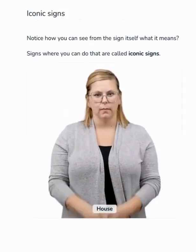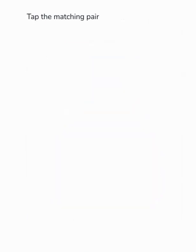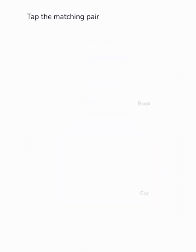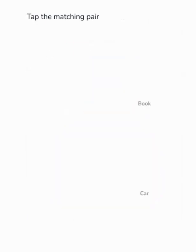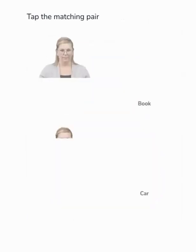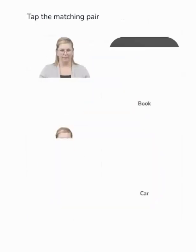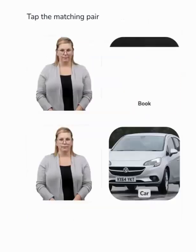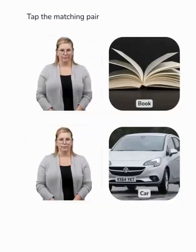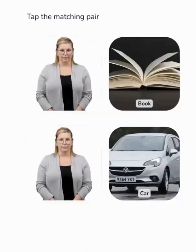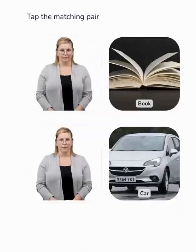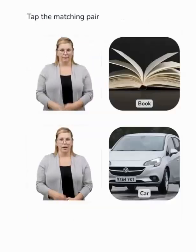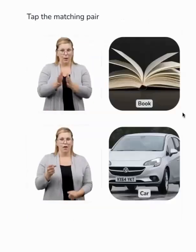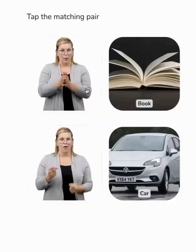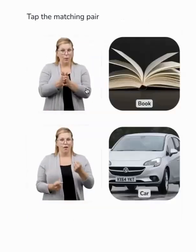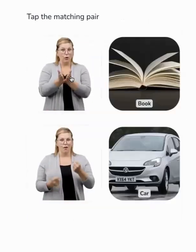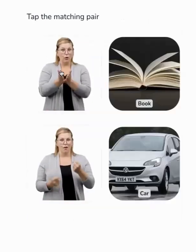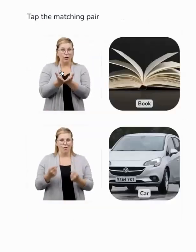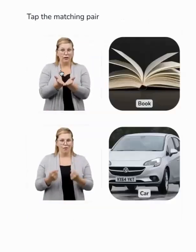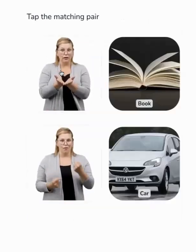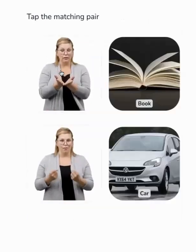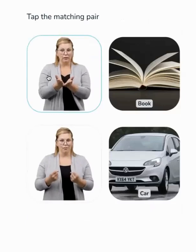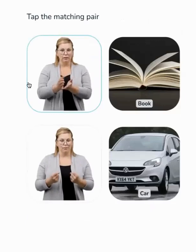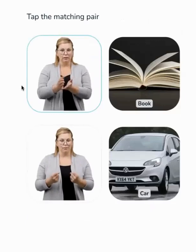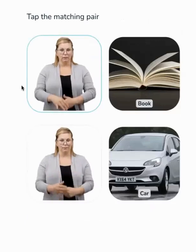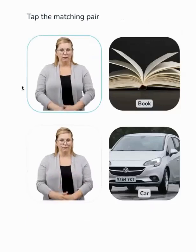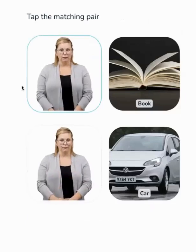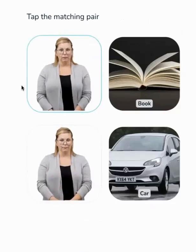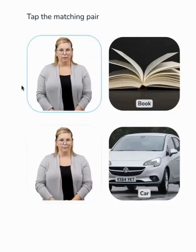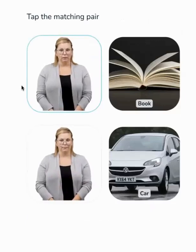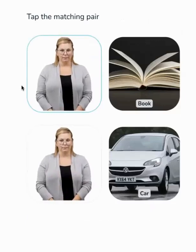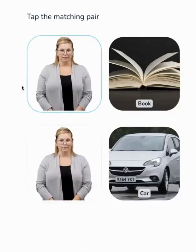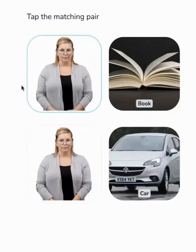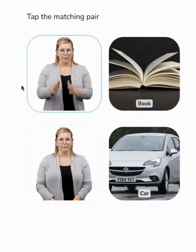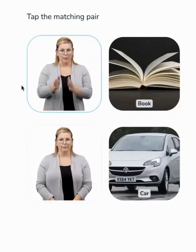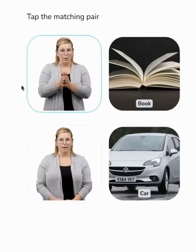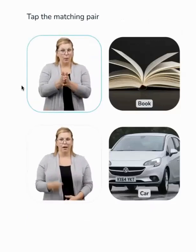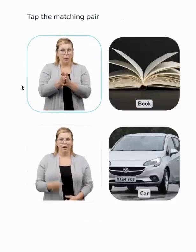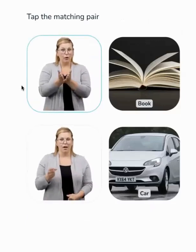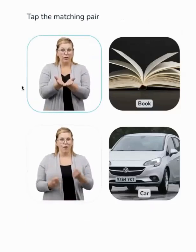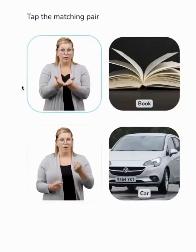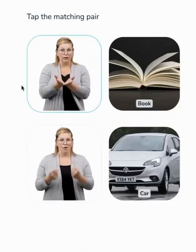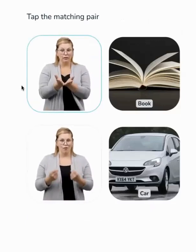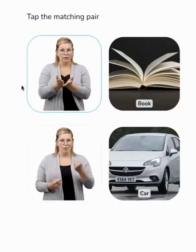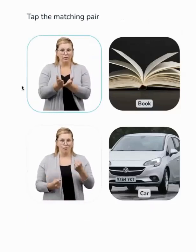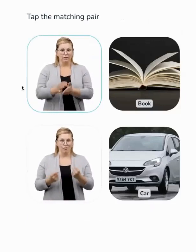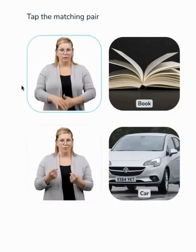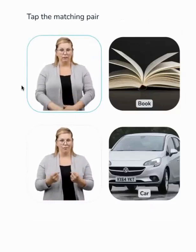house. And what do you think the top one is here, Ryan? Book or car? Looks like a book to